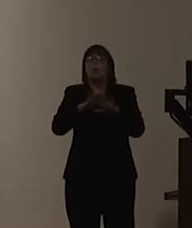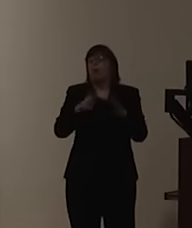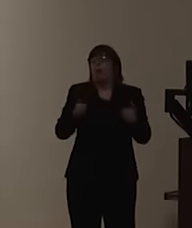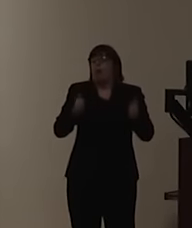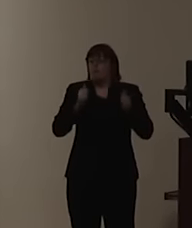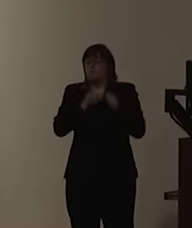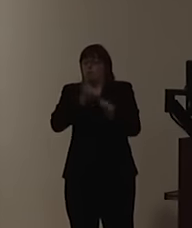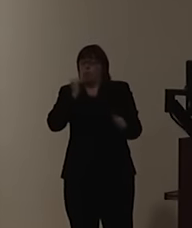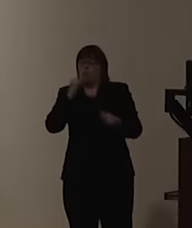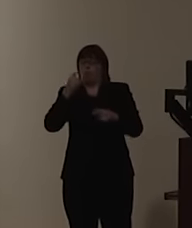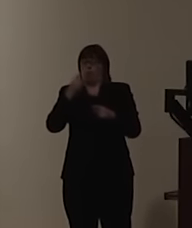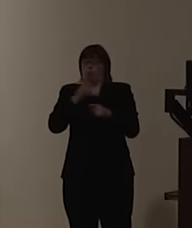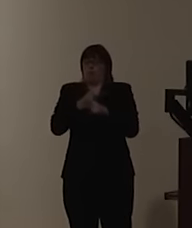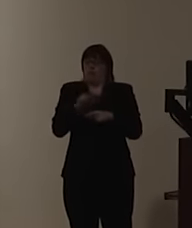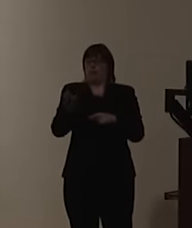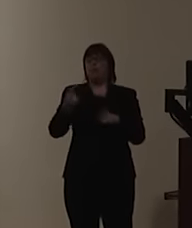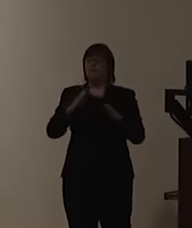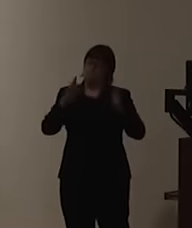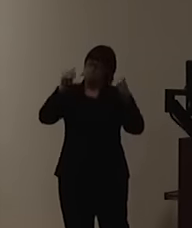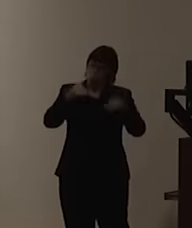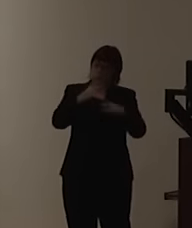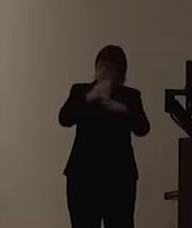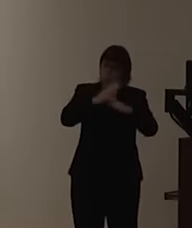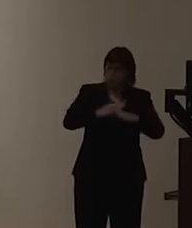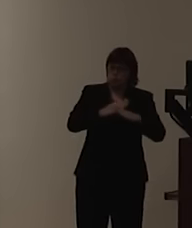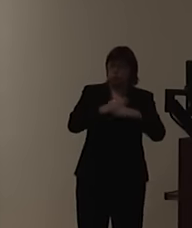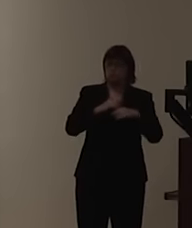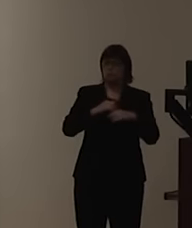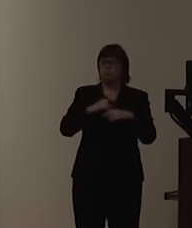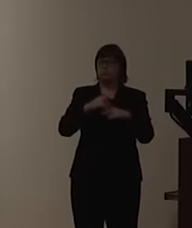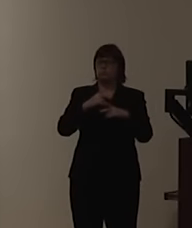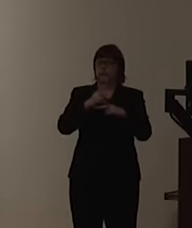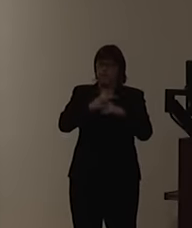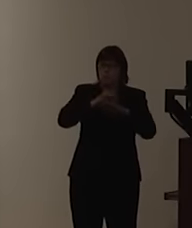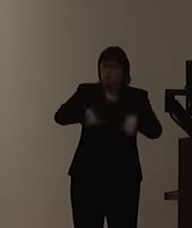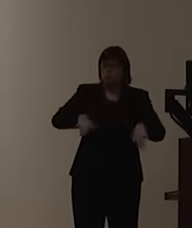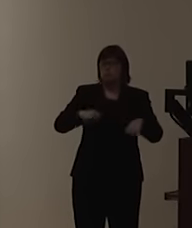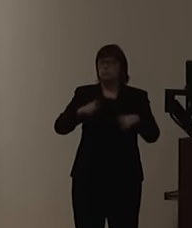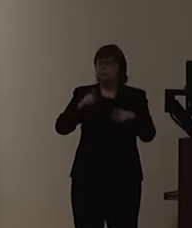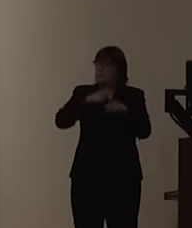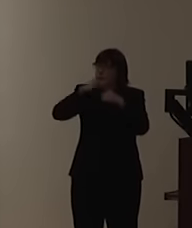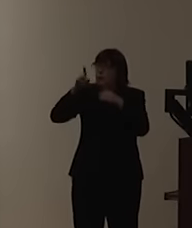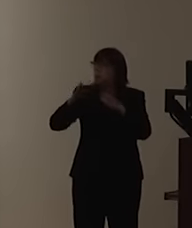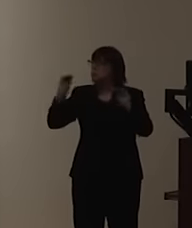focus on prevention rather than care. We have to acknowledge there are no specialists.